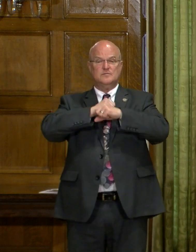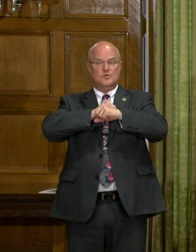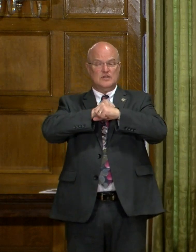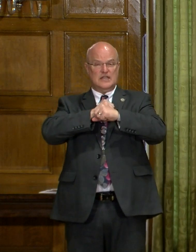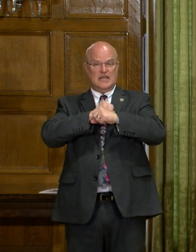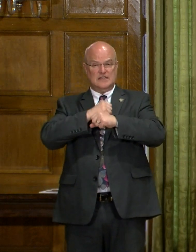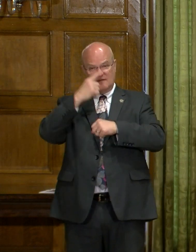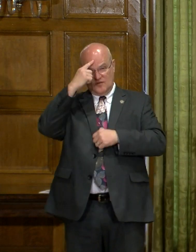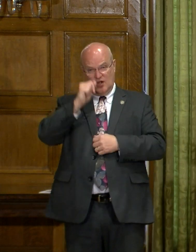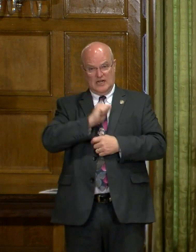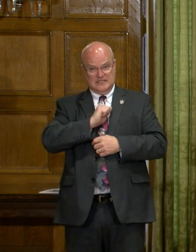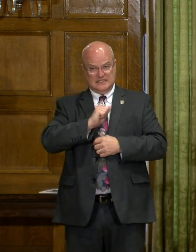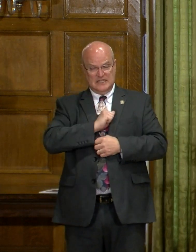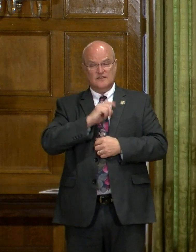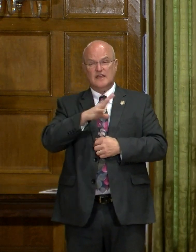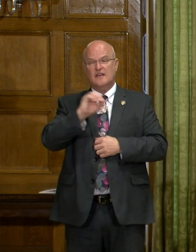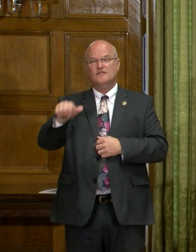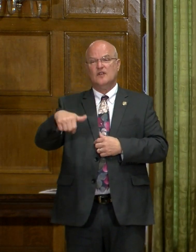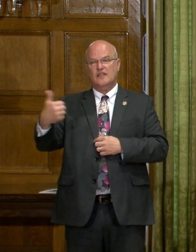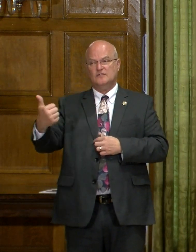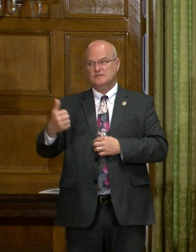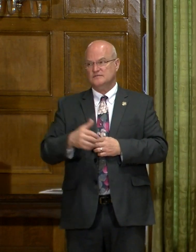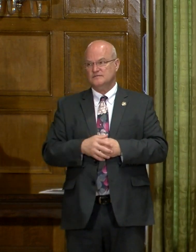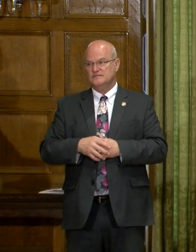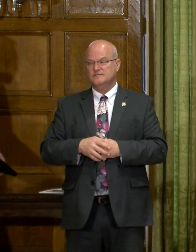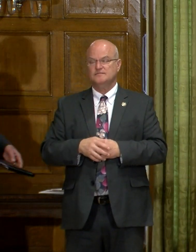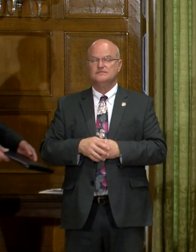protective measures for ourselves and for others.